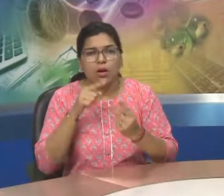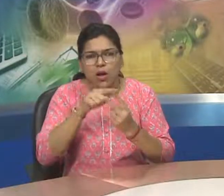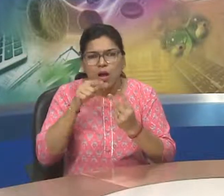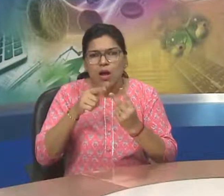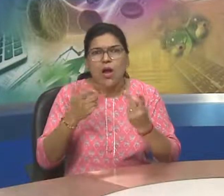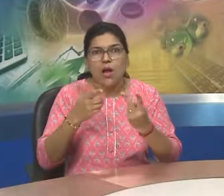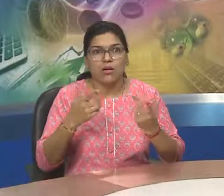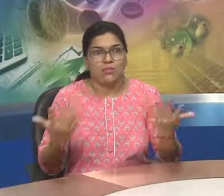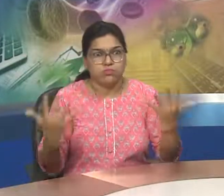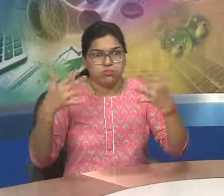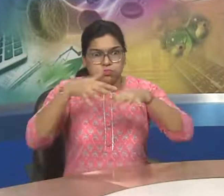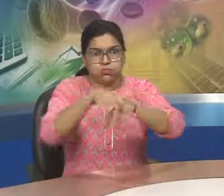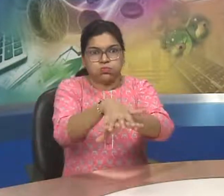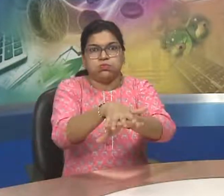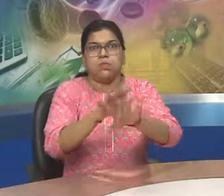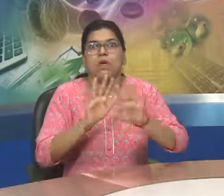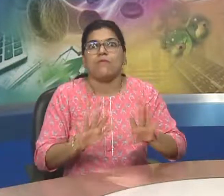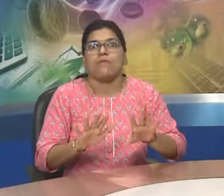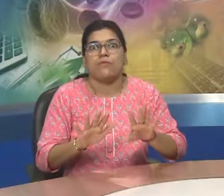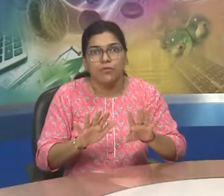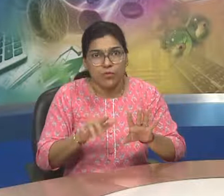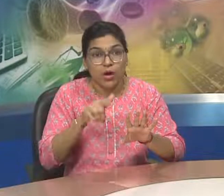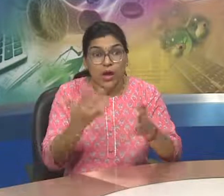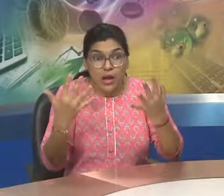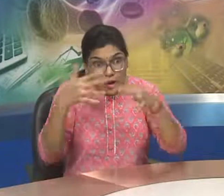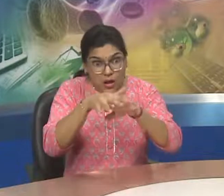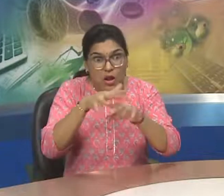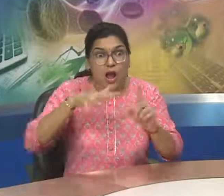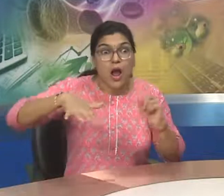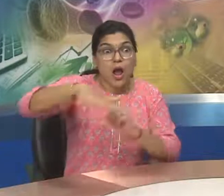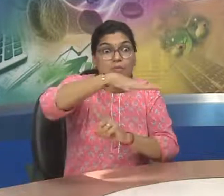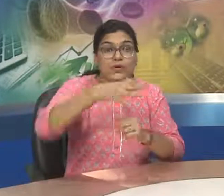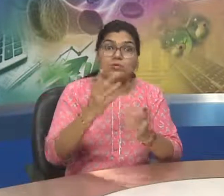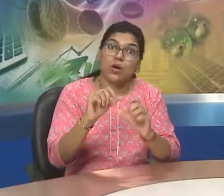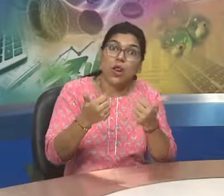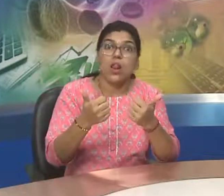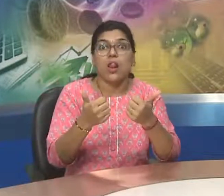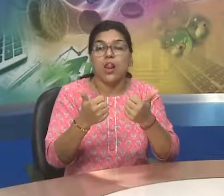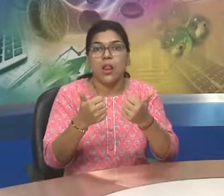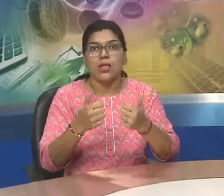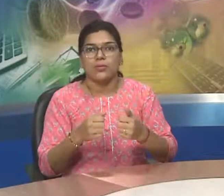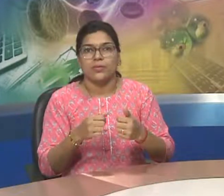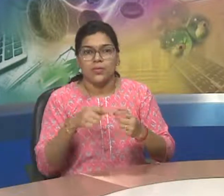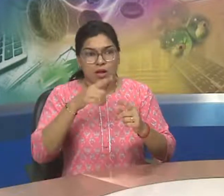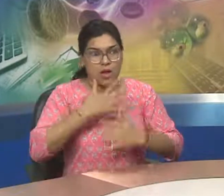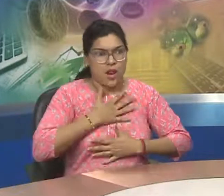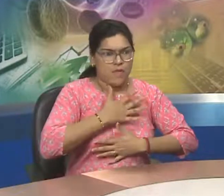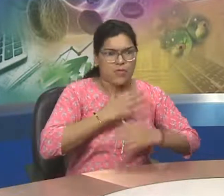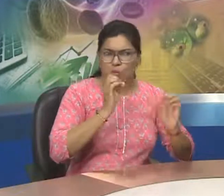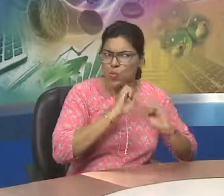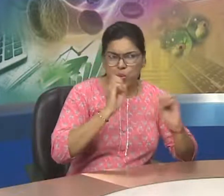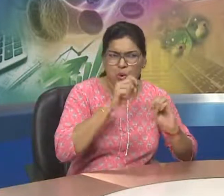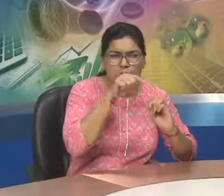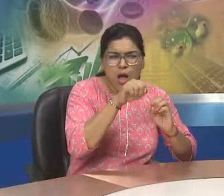biotic components of the environment for survival. A delicately